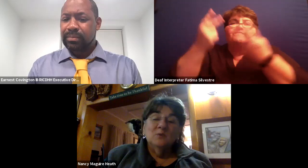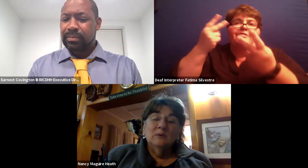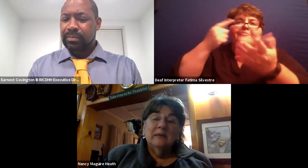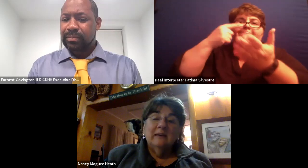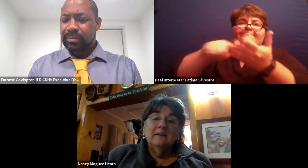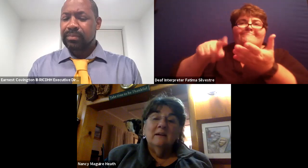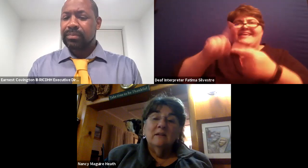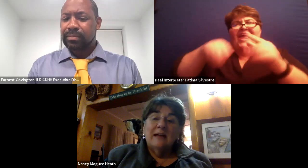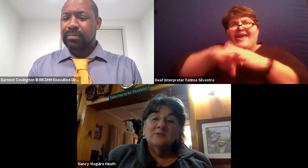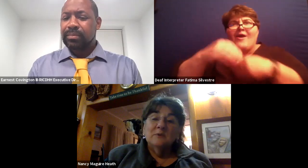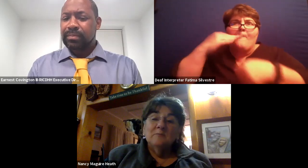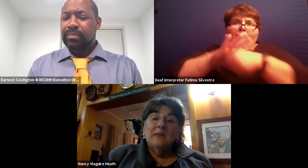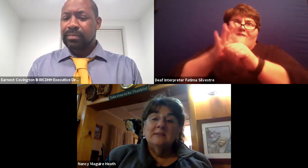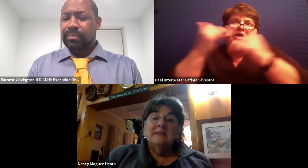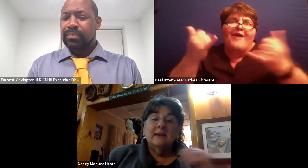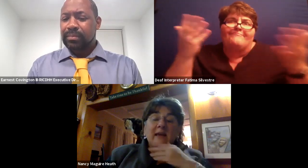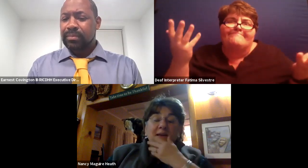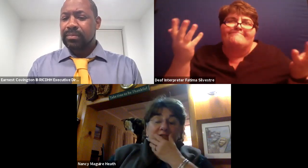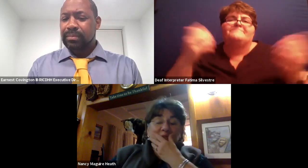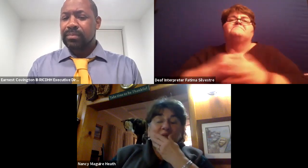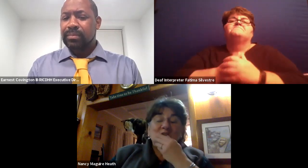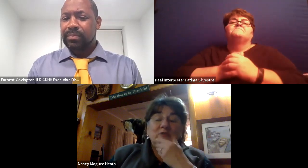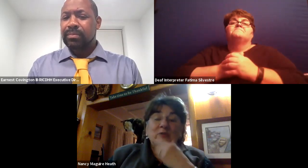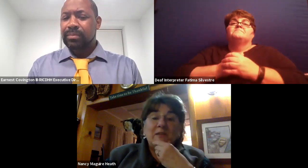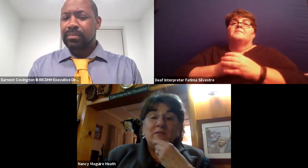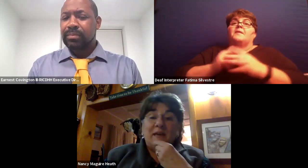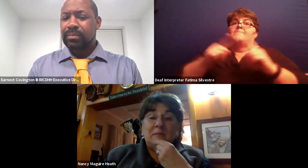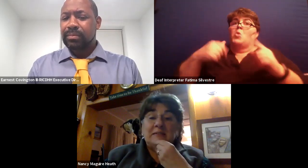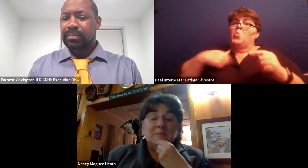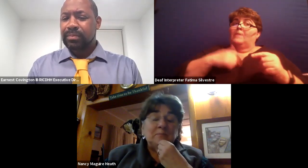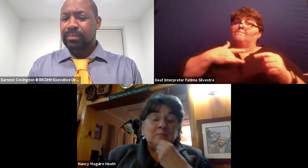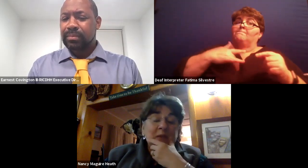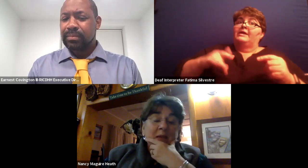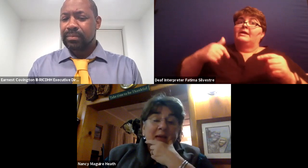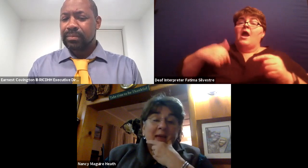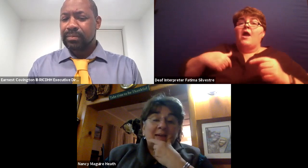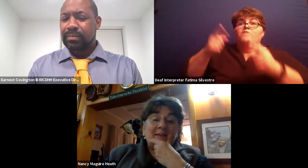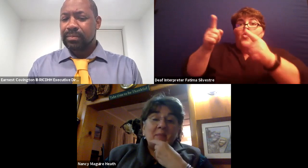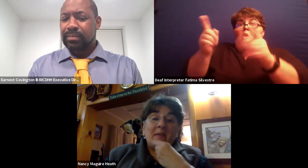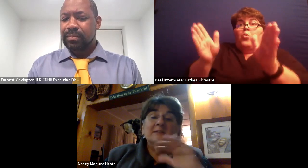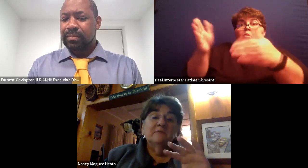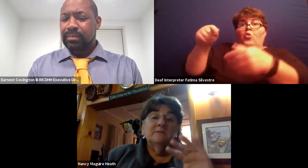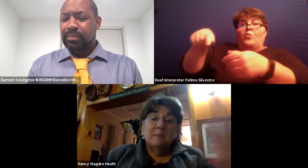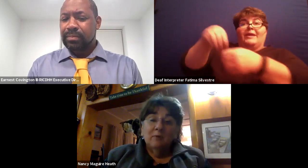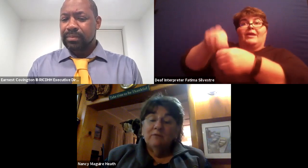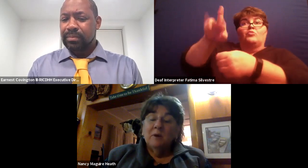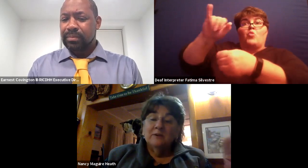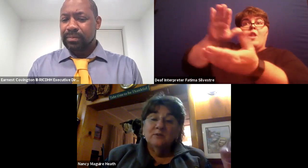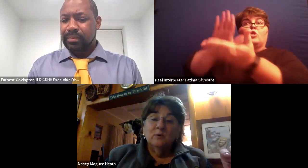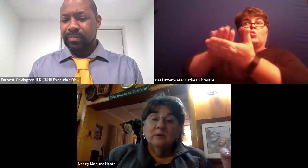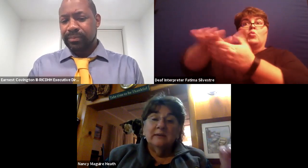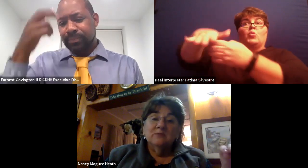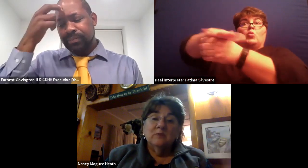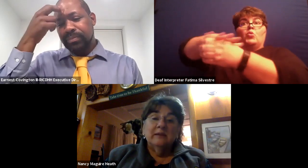the school in a classroom that is dedicated to the children and their families. And that is separate from